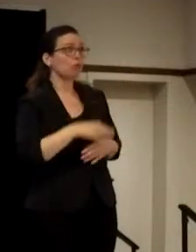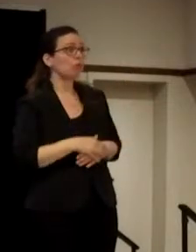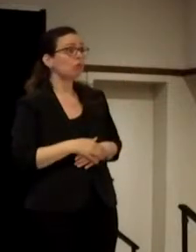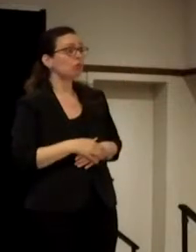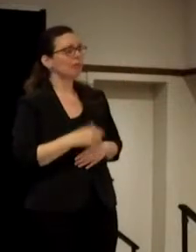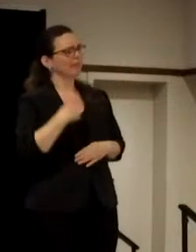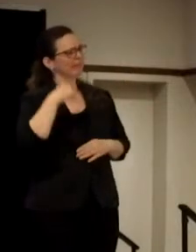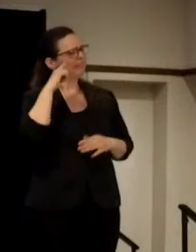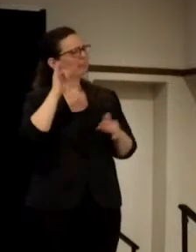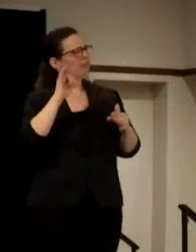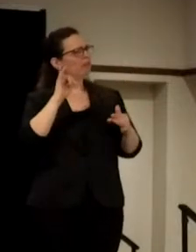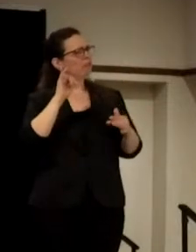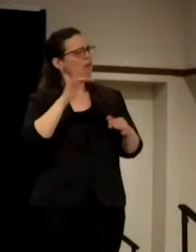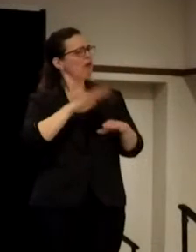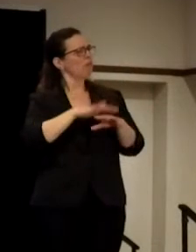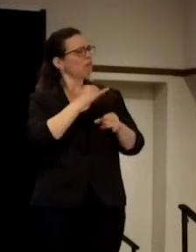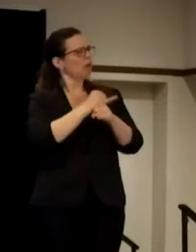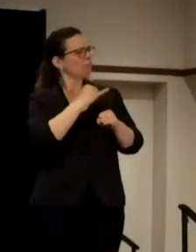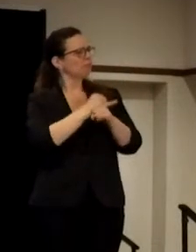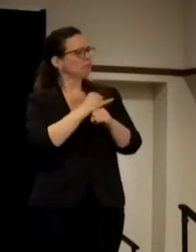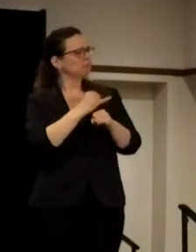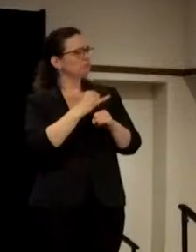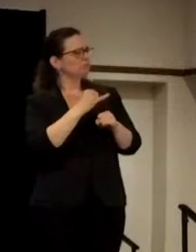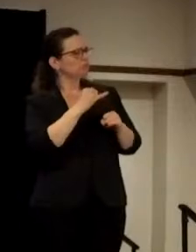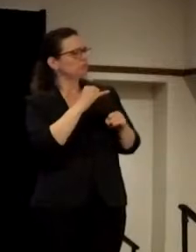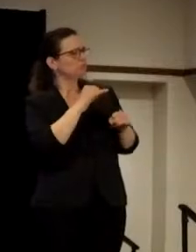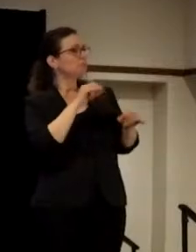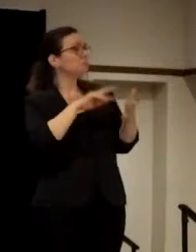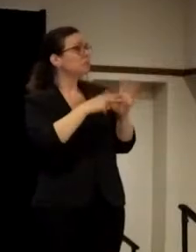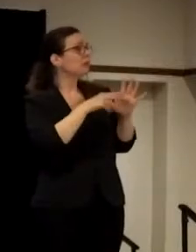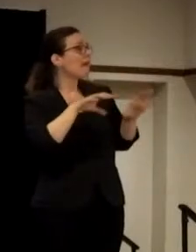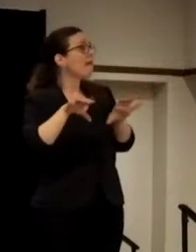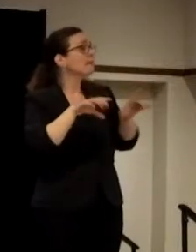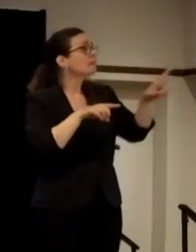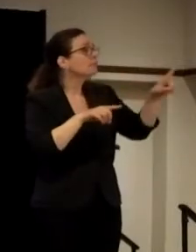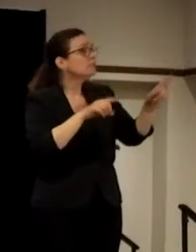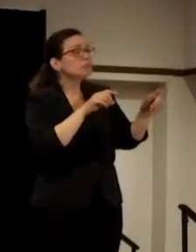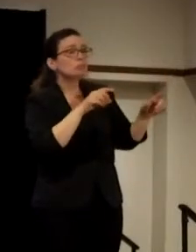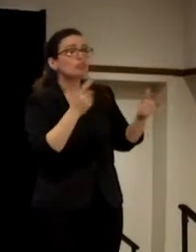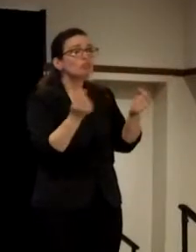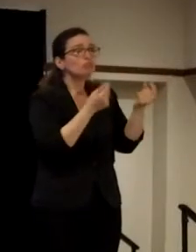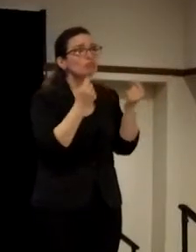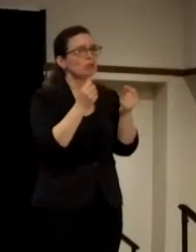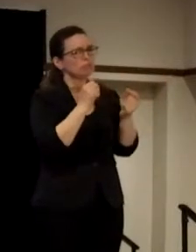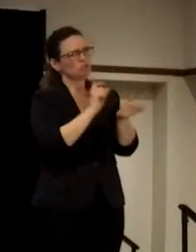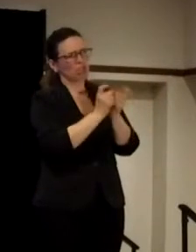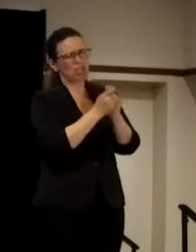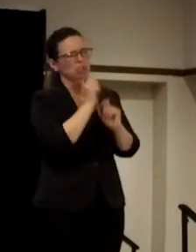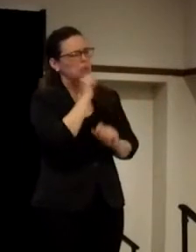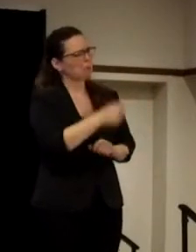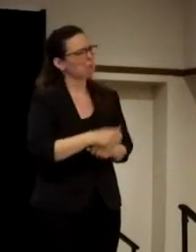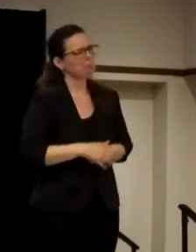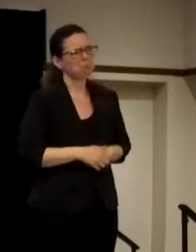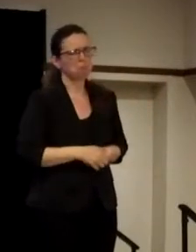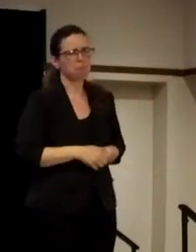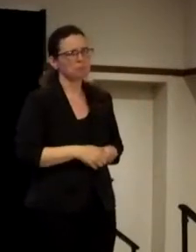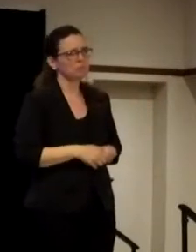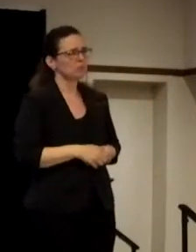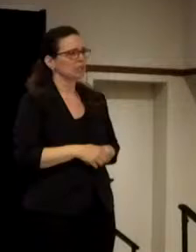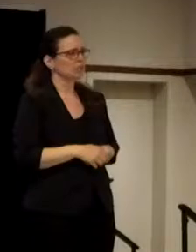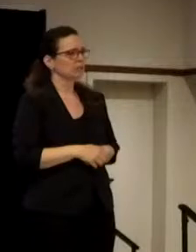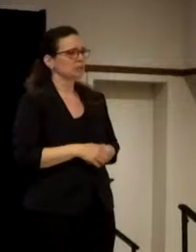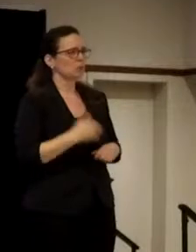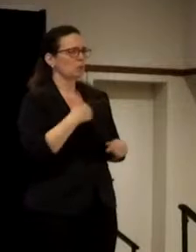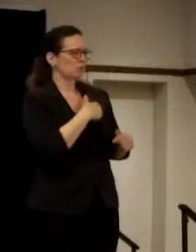your on-campus activities won't change in a great deal until you have large vaccination rates on those campuses, right? Where